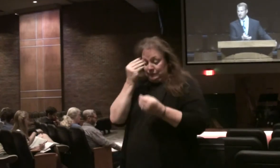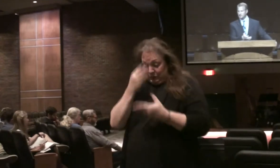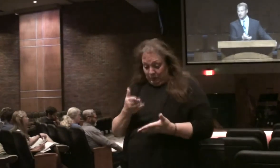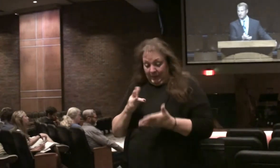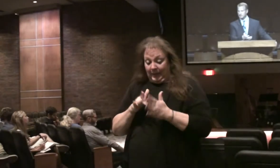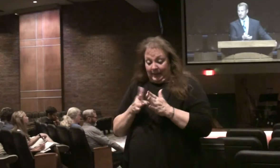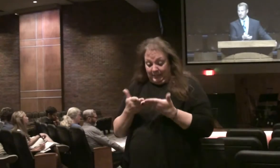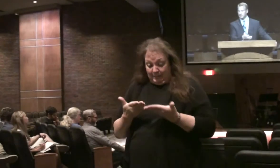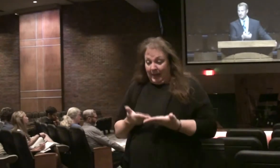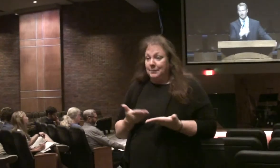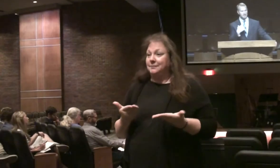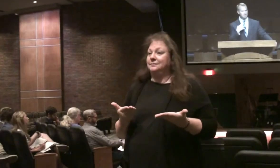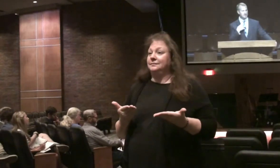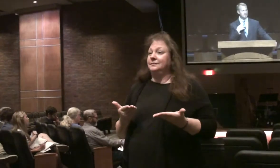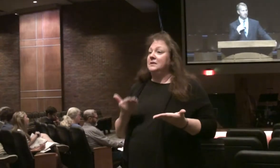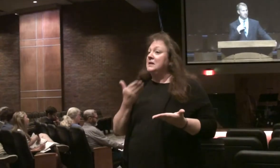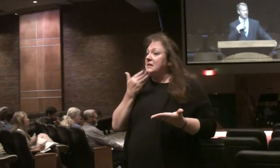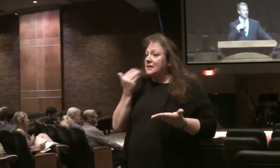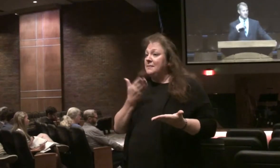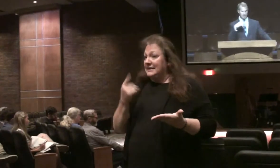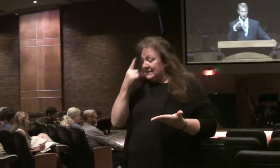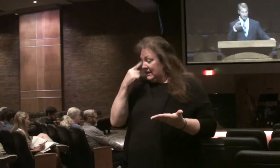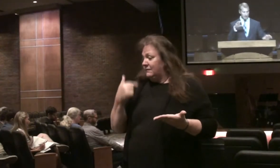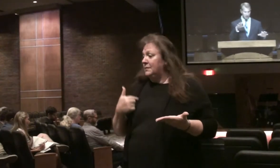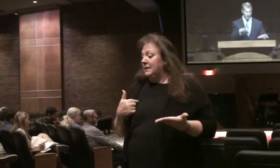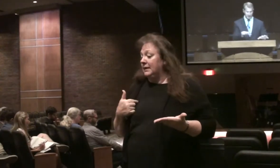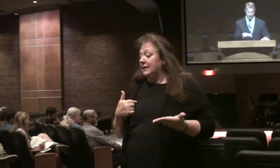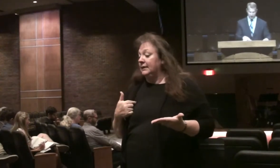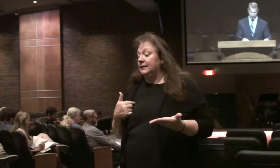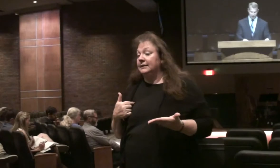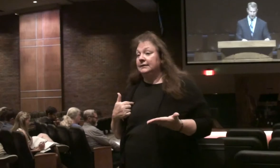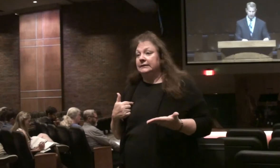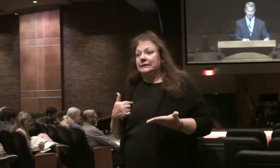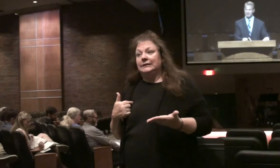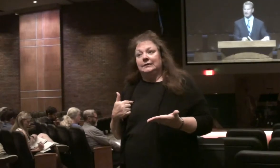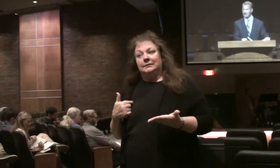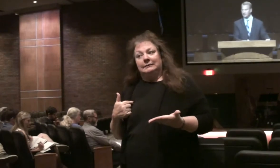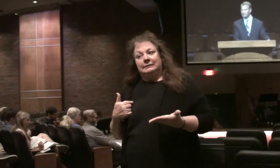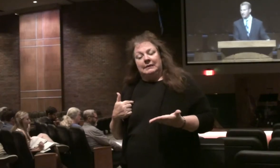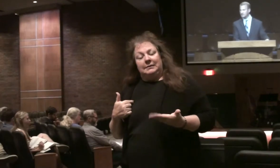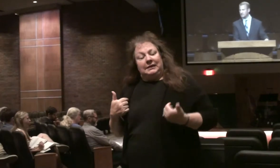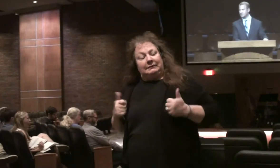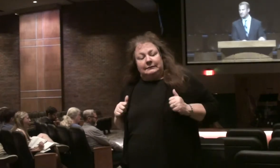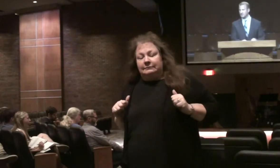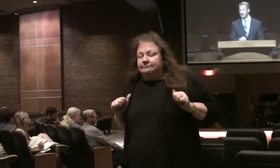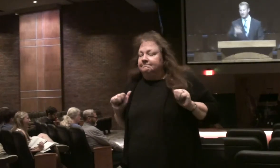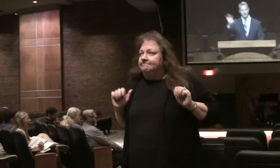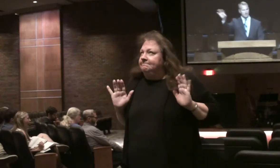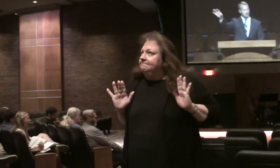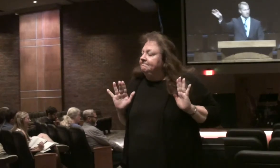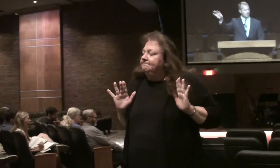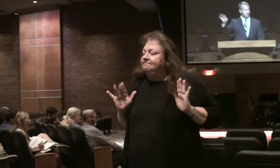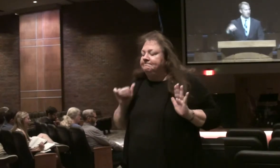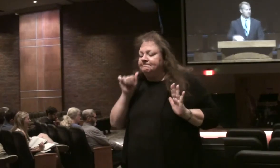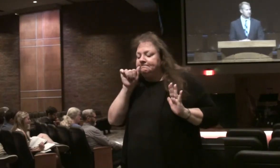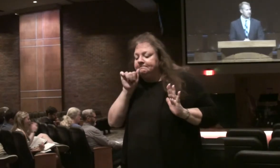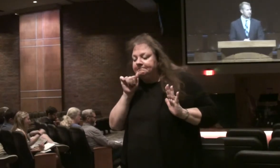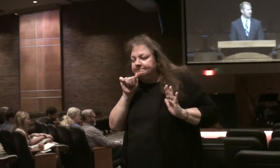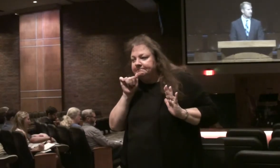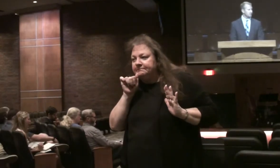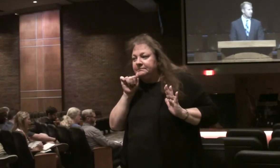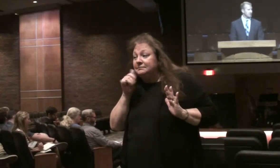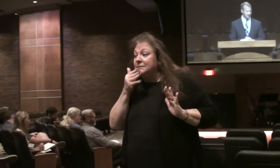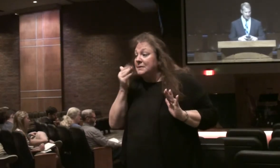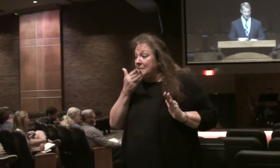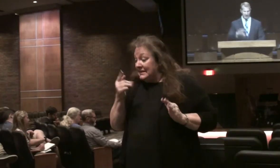says. And the best thing for me, now it might be great difficulty and great sacrifice in this life, but the best